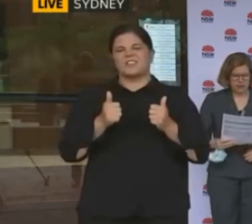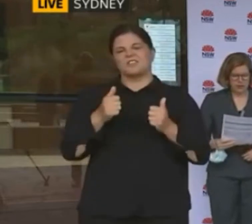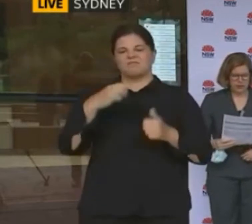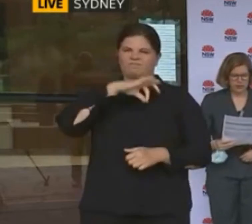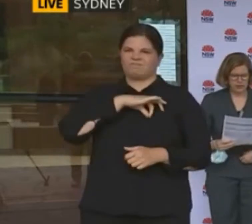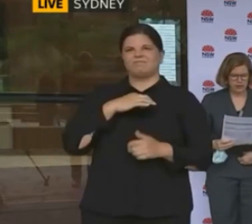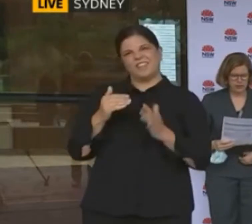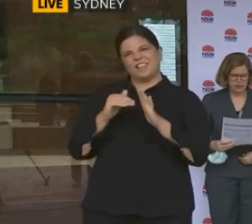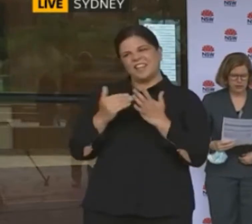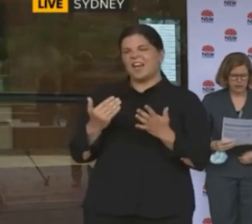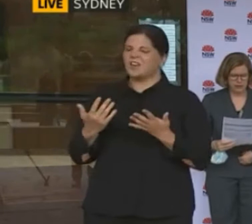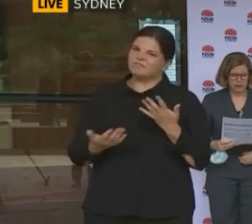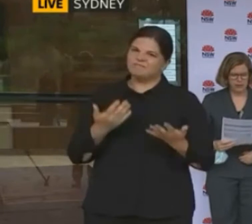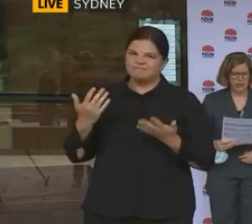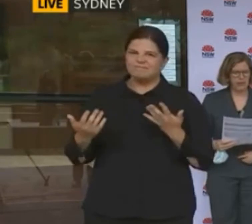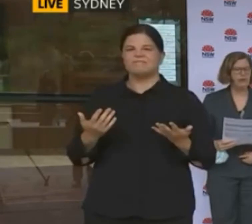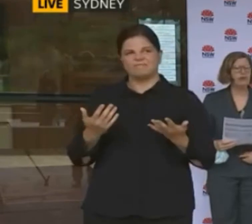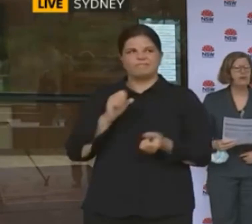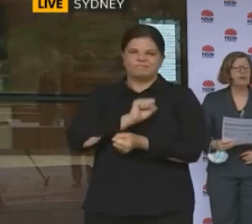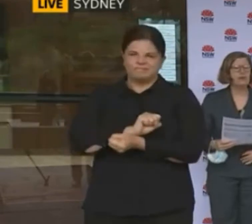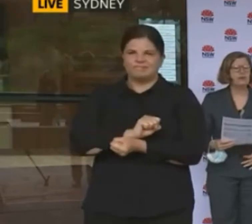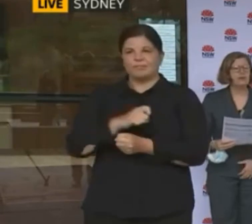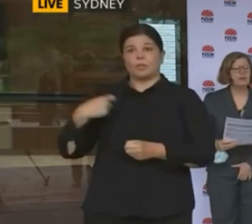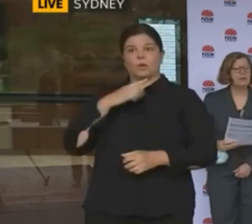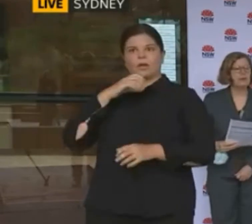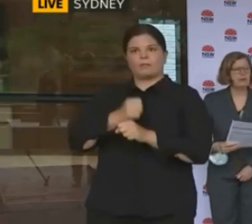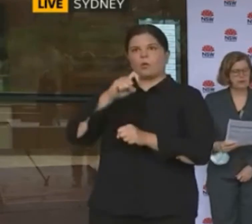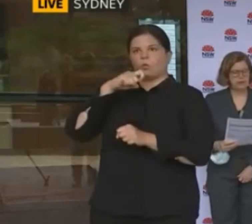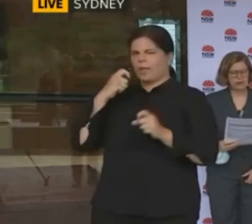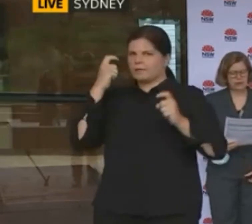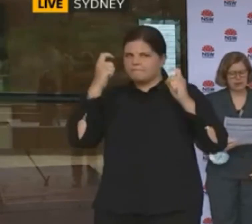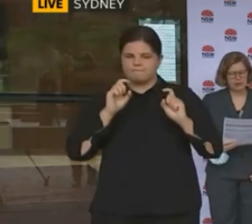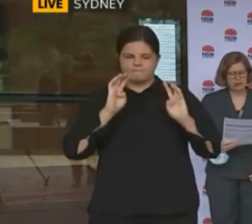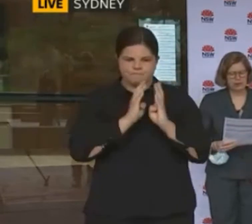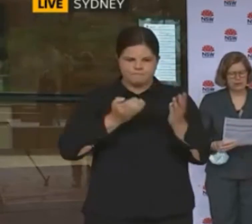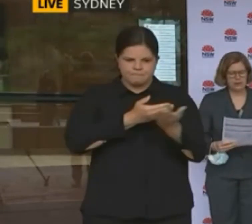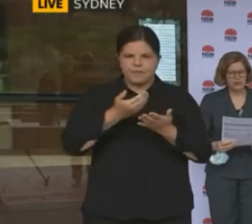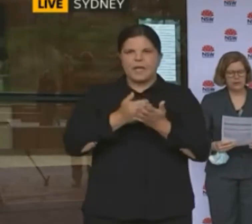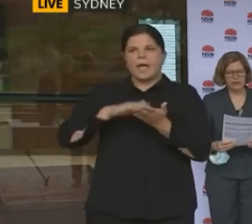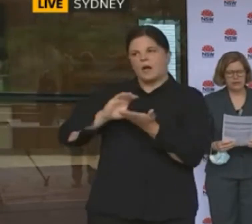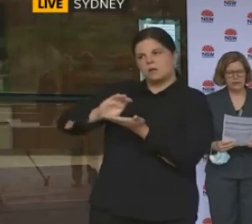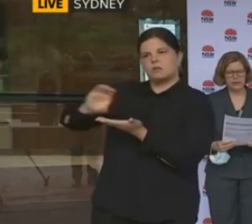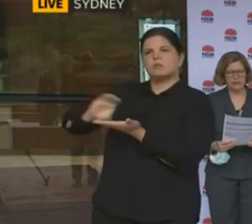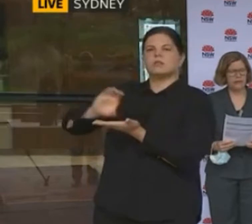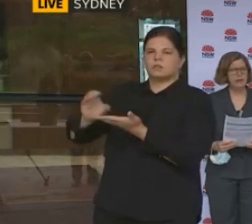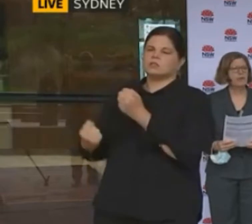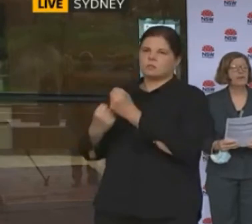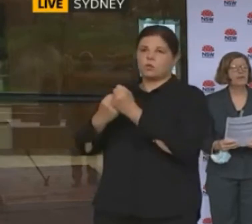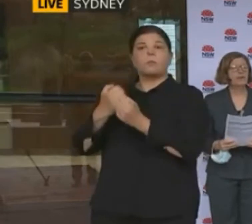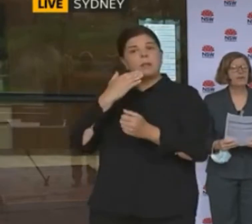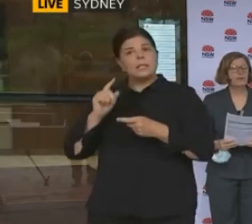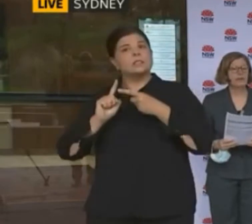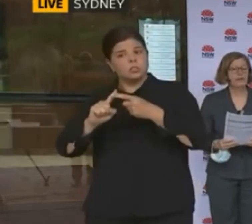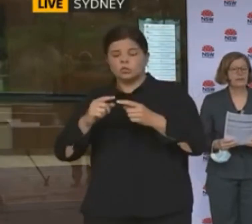how we can provide some support to you. Please keep trading. Please, local residents, as was suggested yesterday, use your